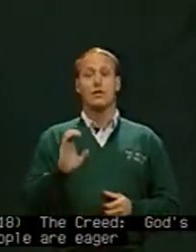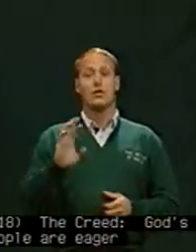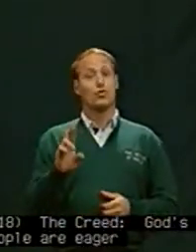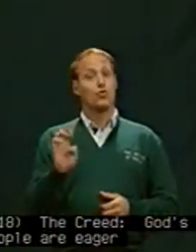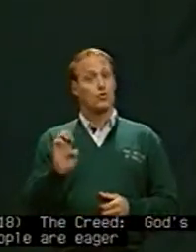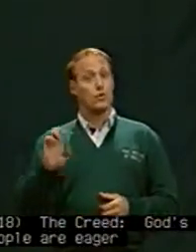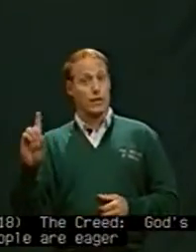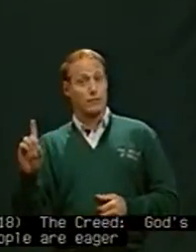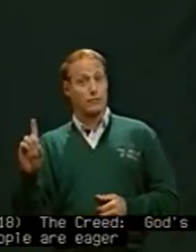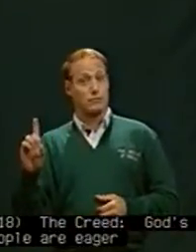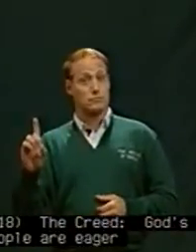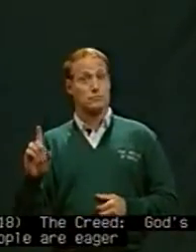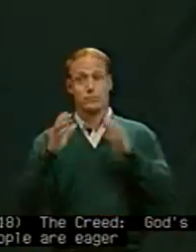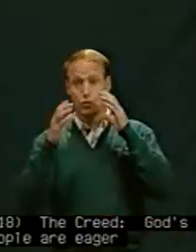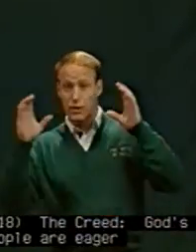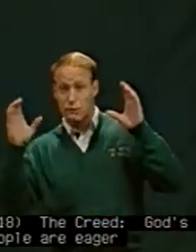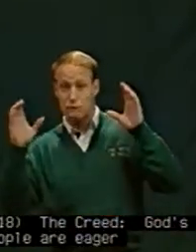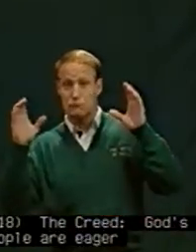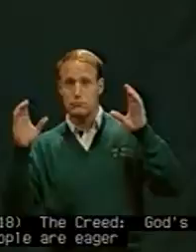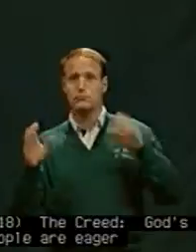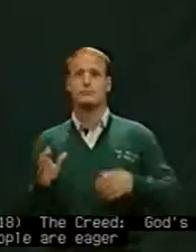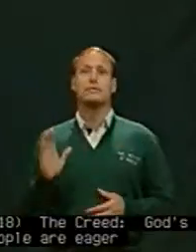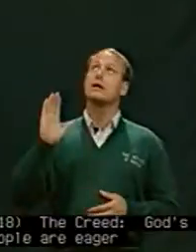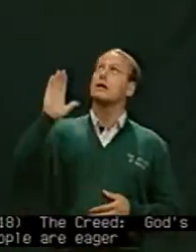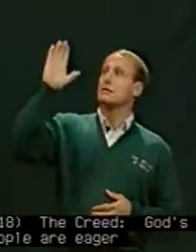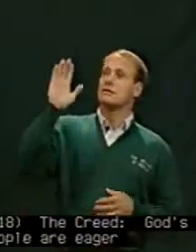18. The creed. God's people are eager